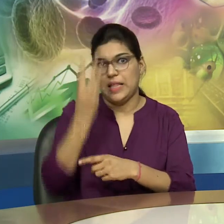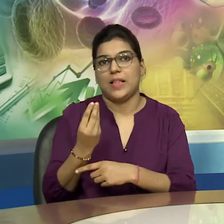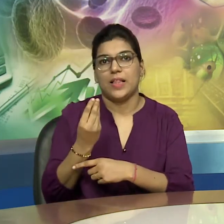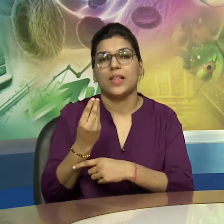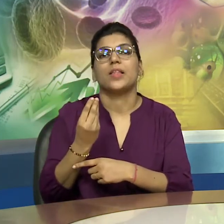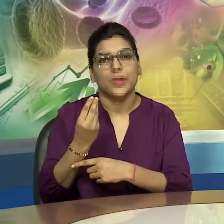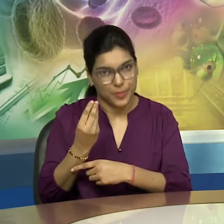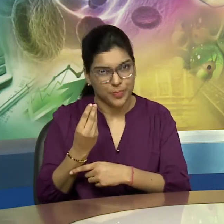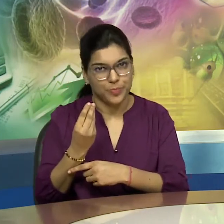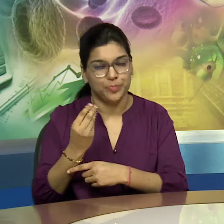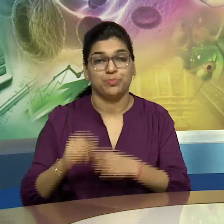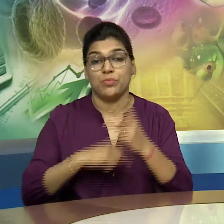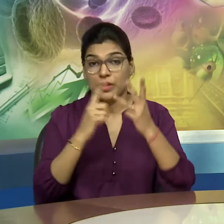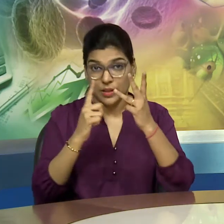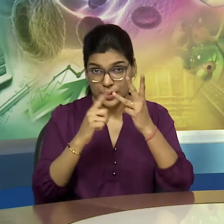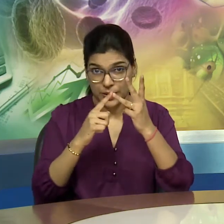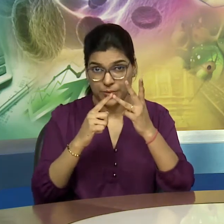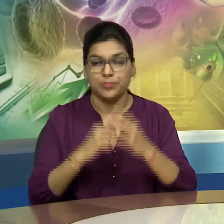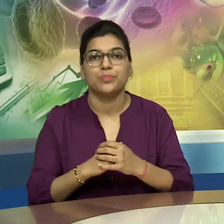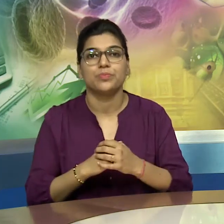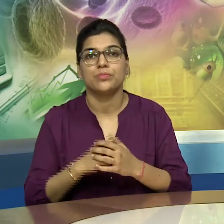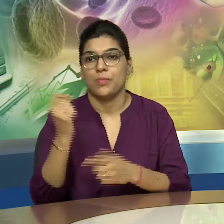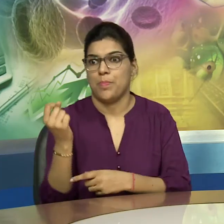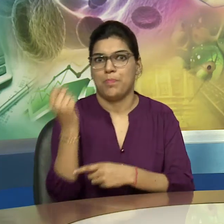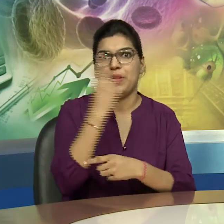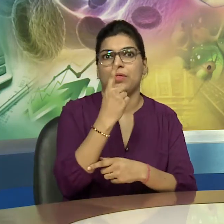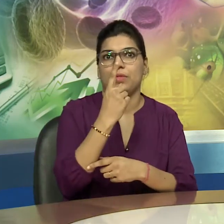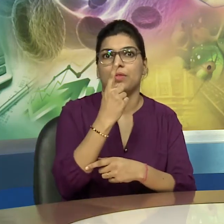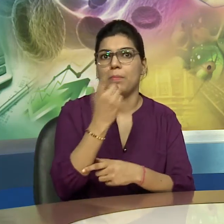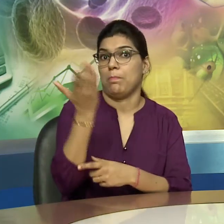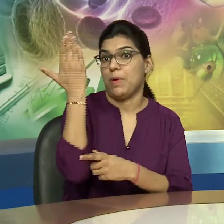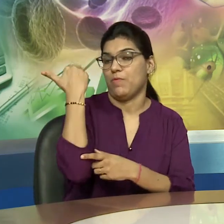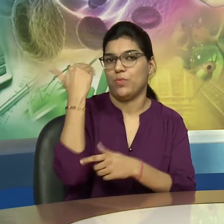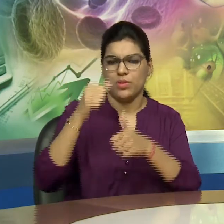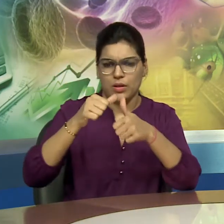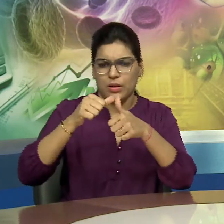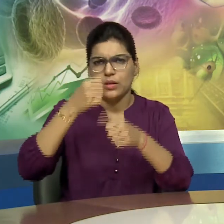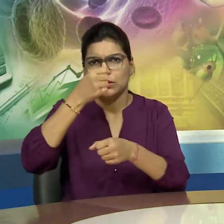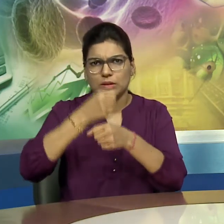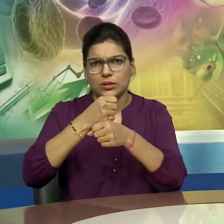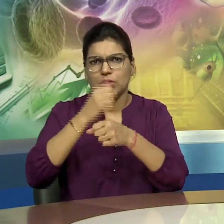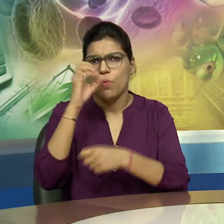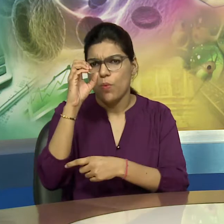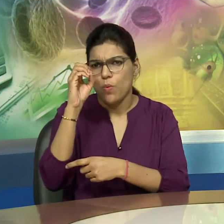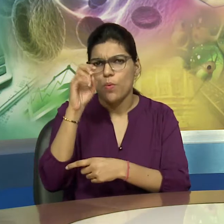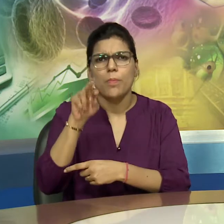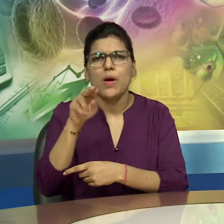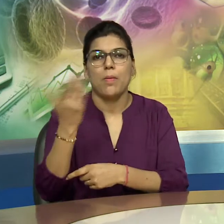the second option you can see on screen is last night. That is also used for past. And